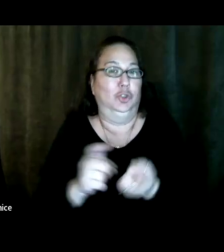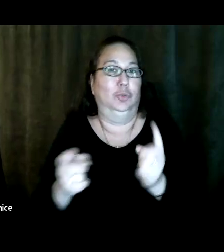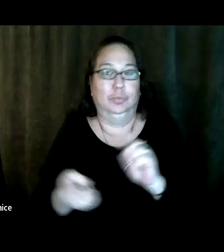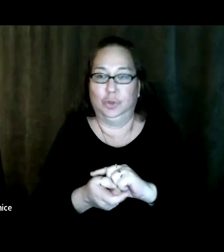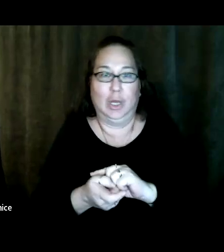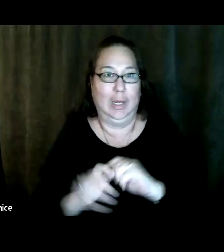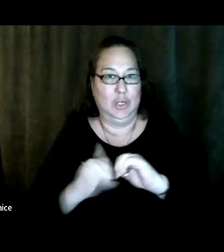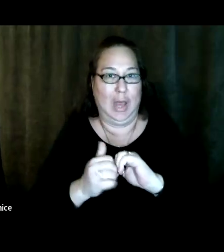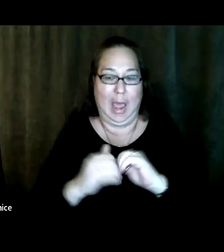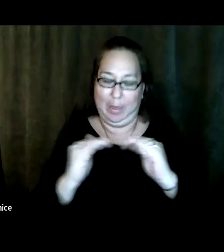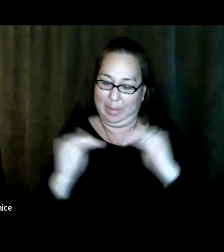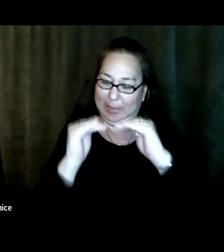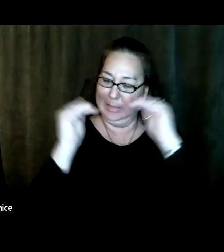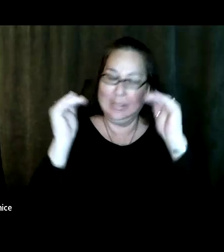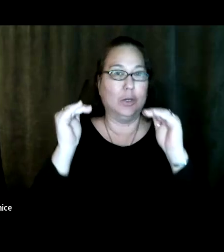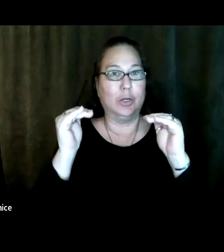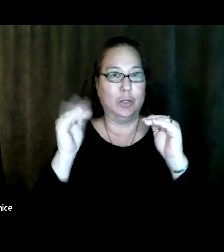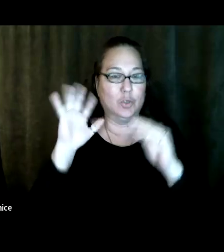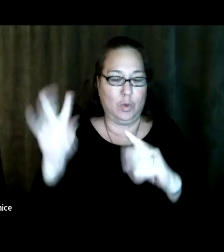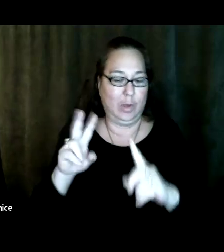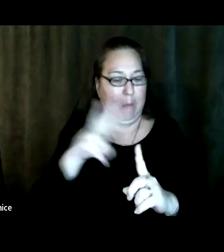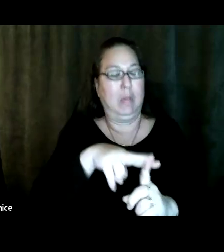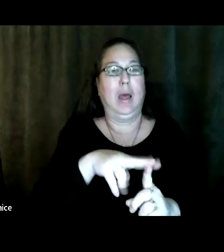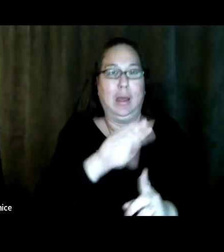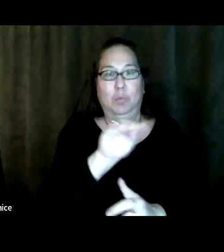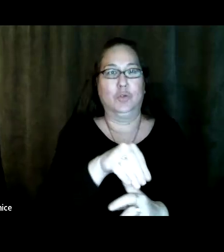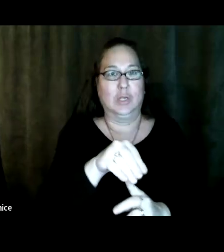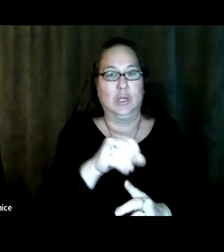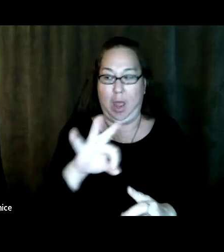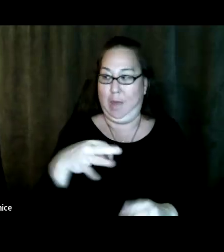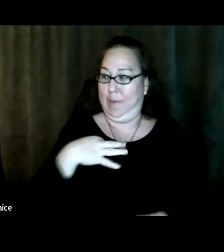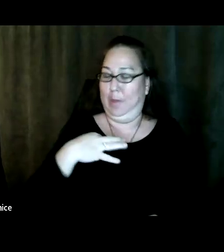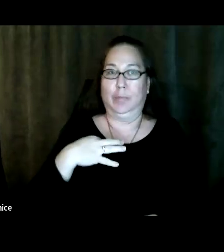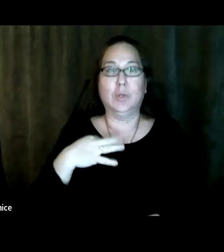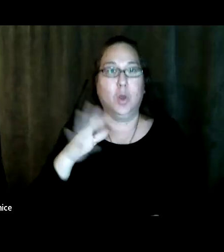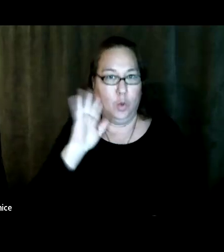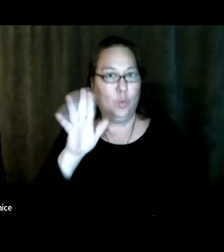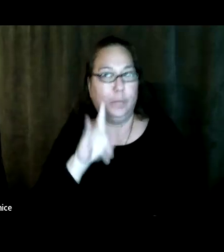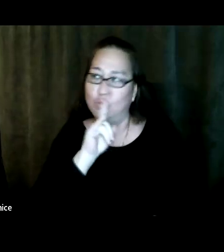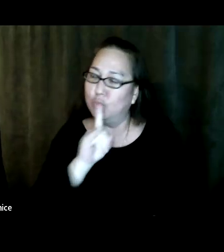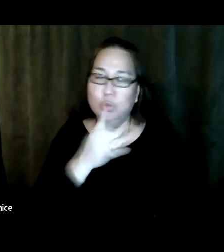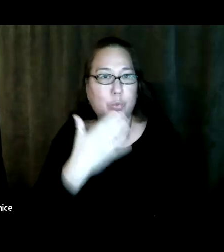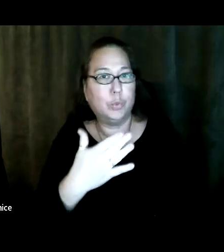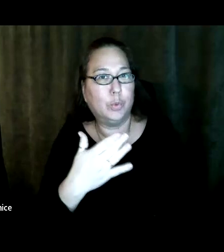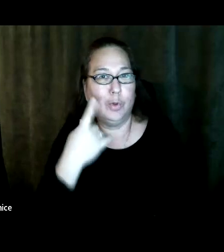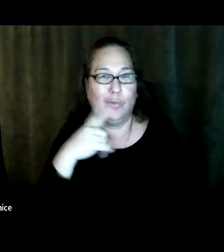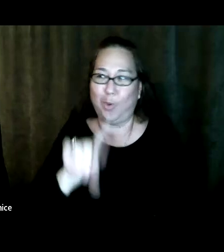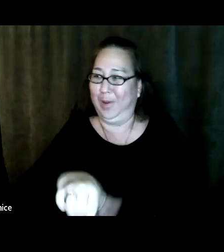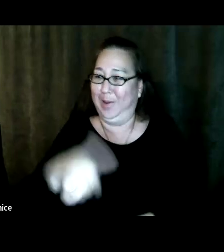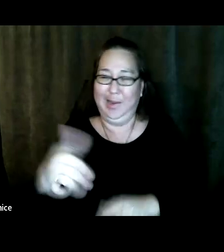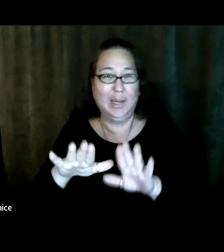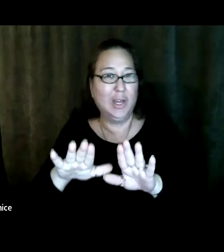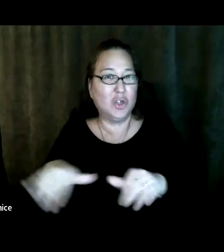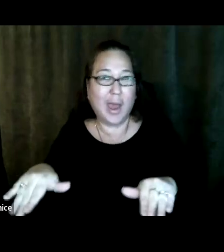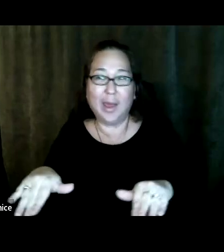by a percentage of applicants would go a long way in giving children who live in any corner of the city an